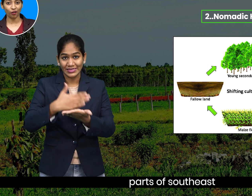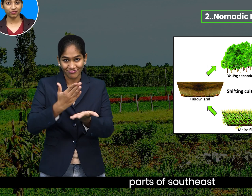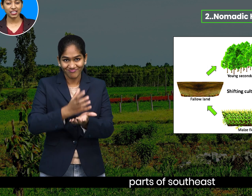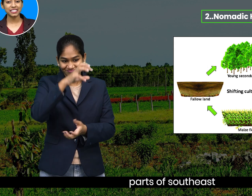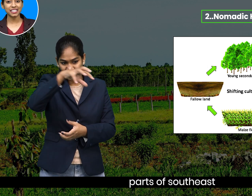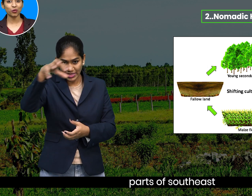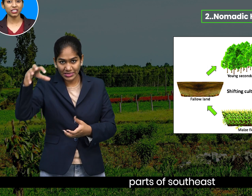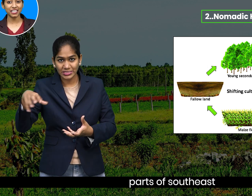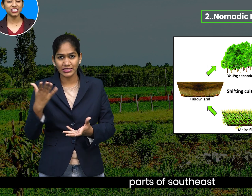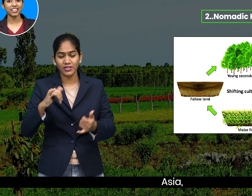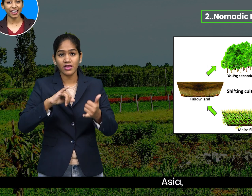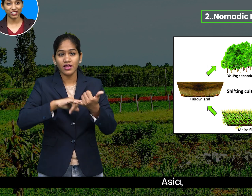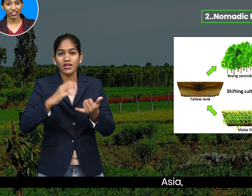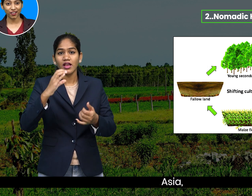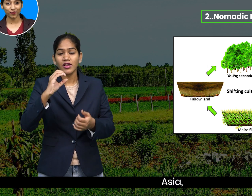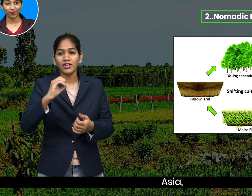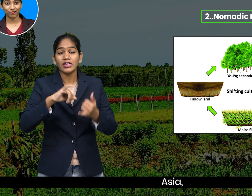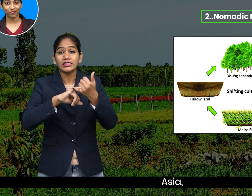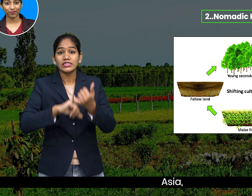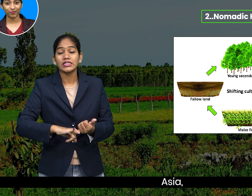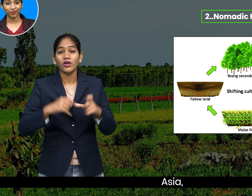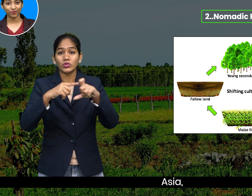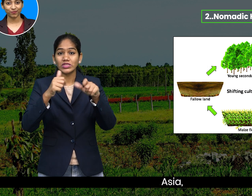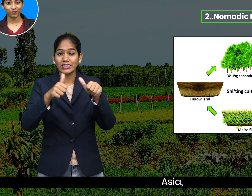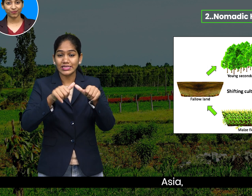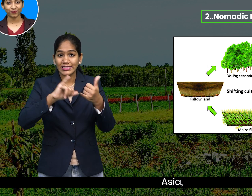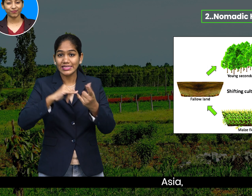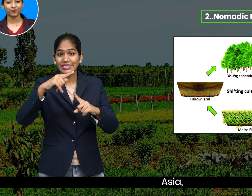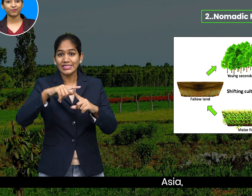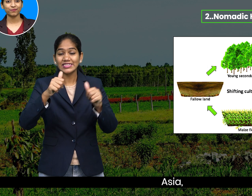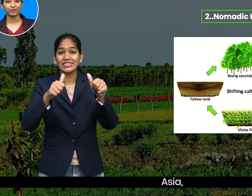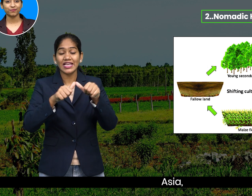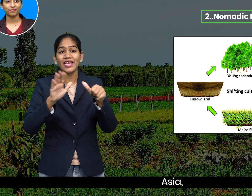parts of Southeast Asia,